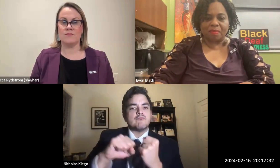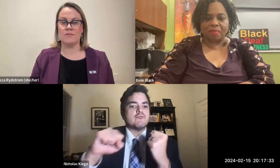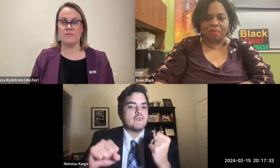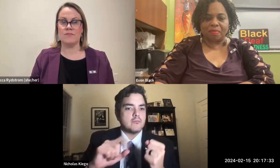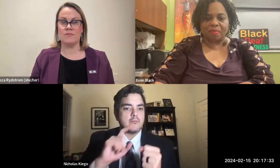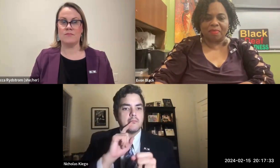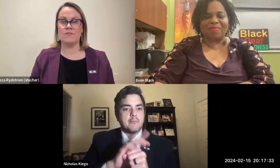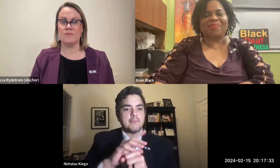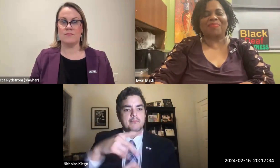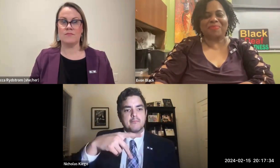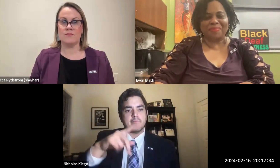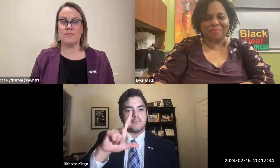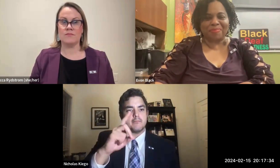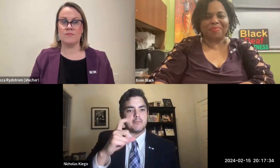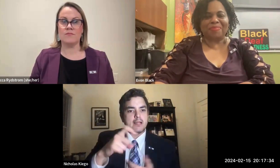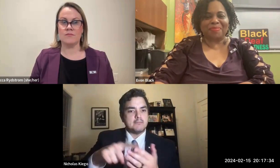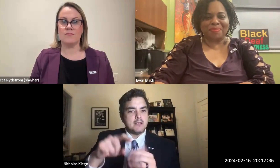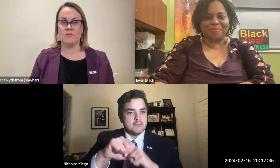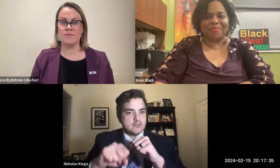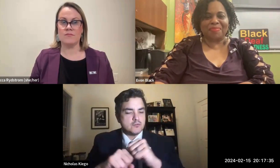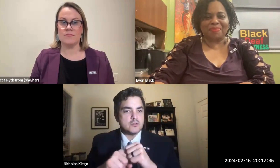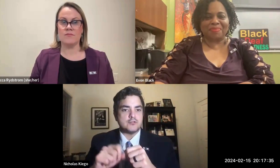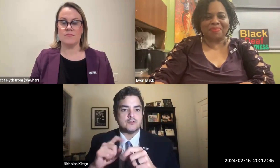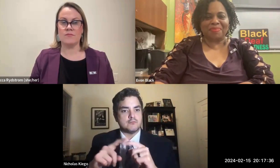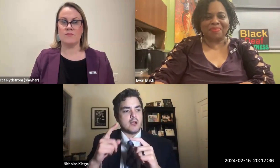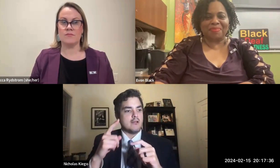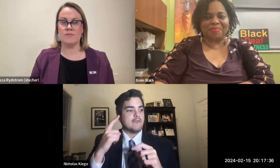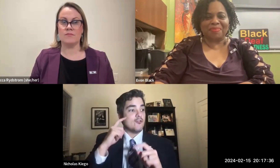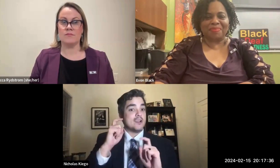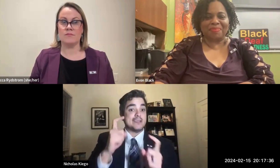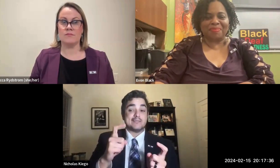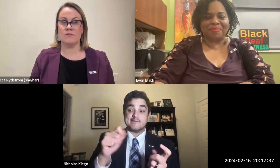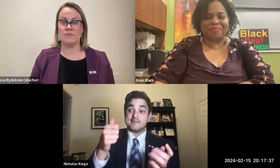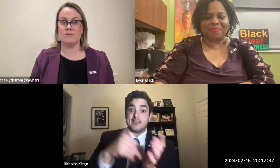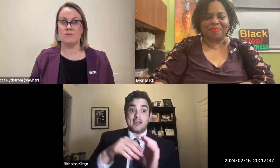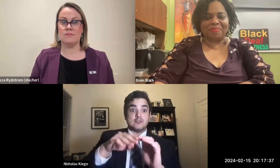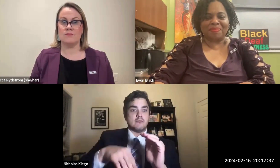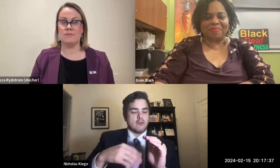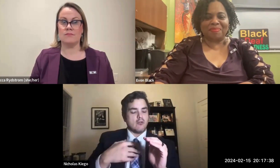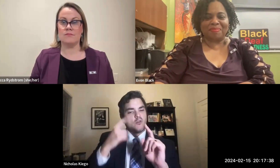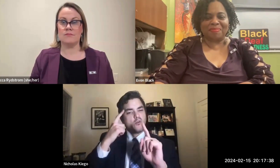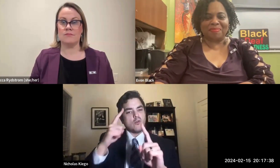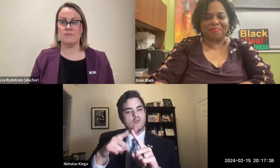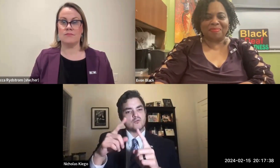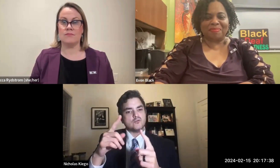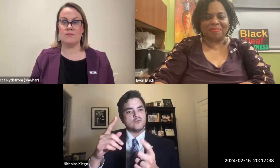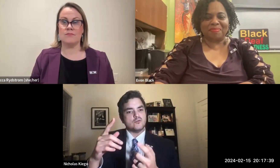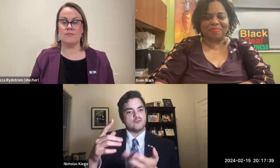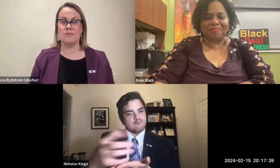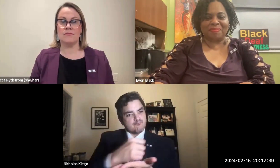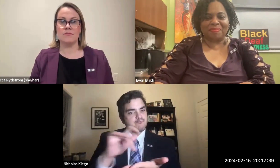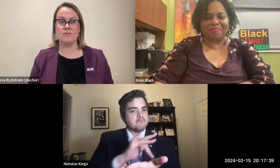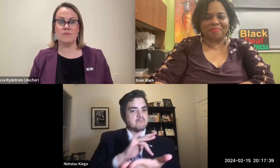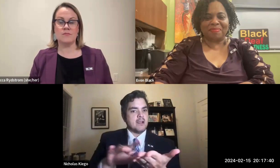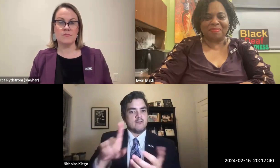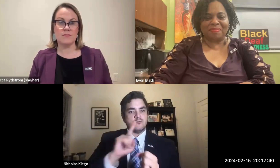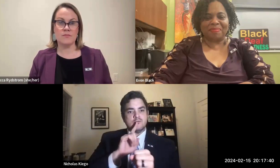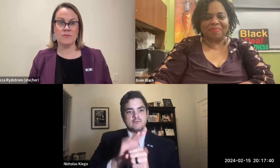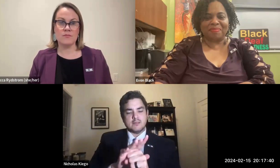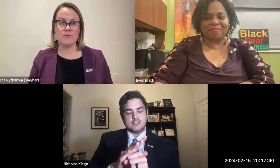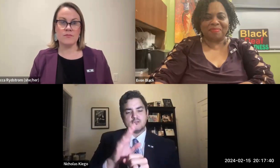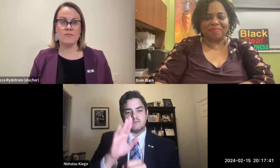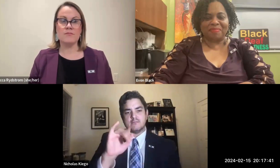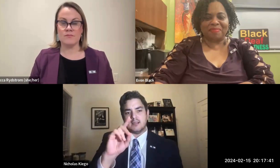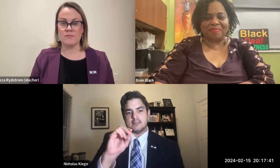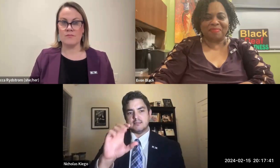$50,000, $100,000, then we can, through the pledge structure, we would be able to take care